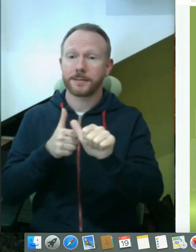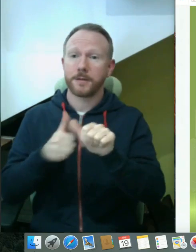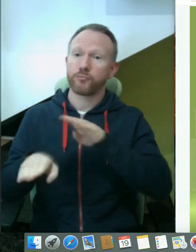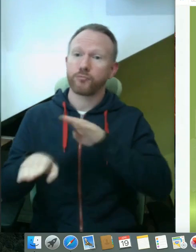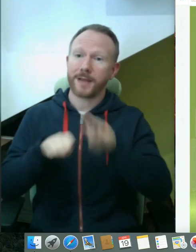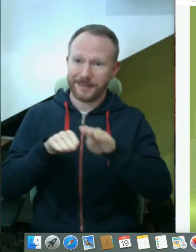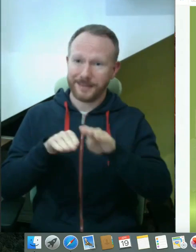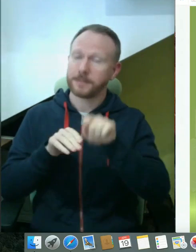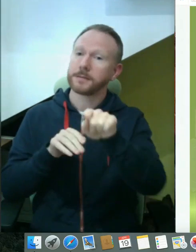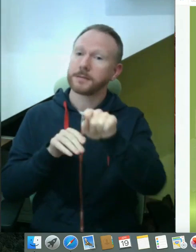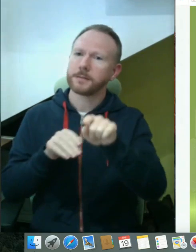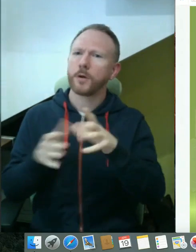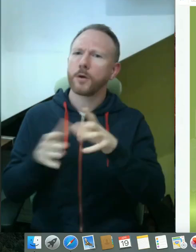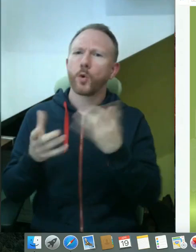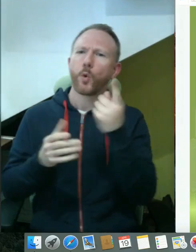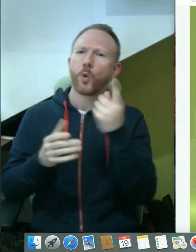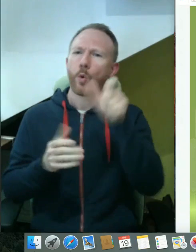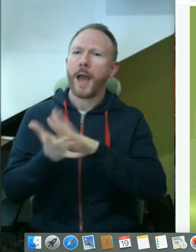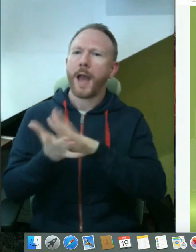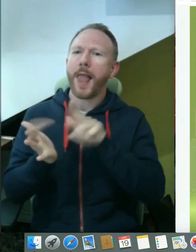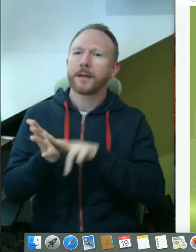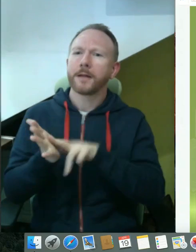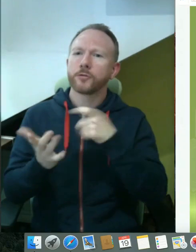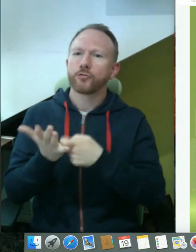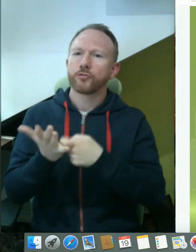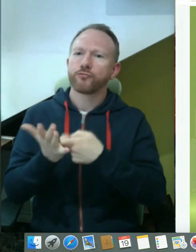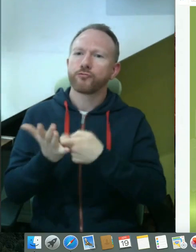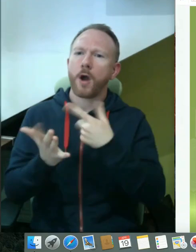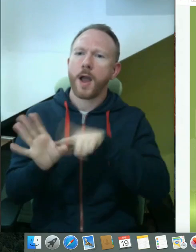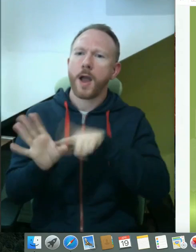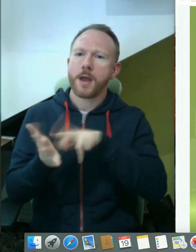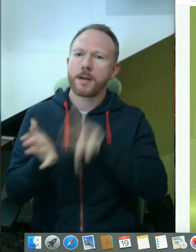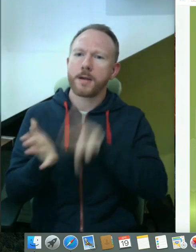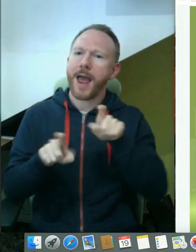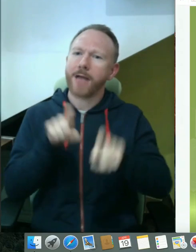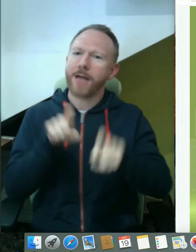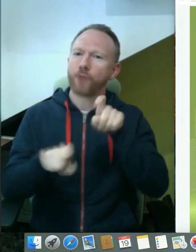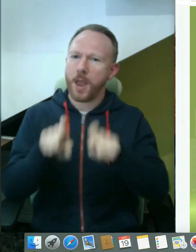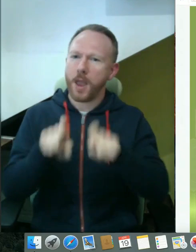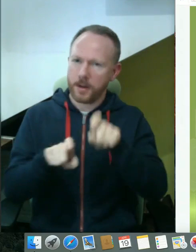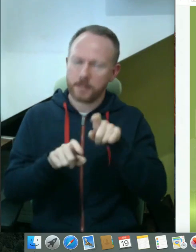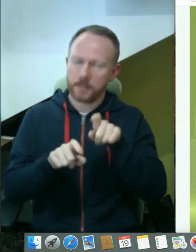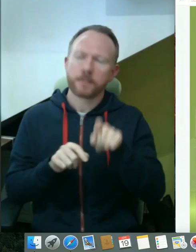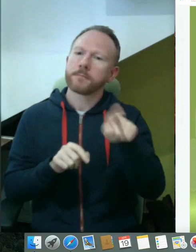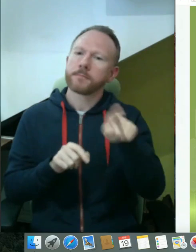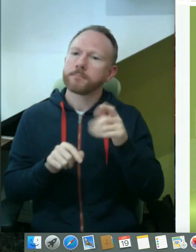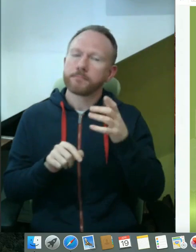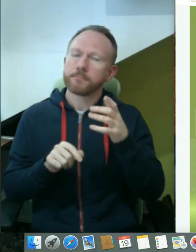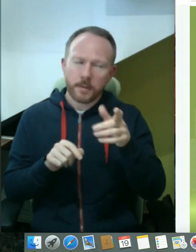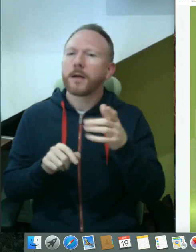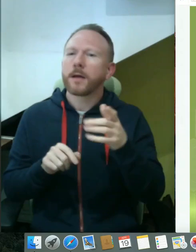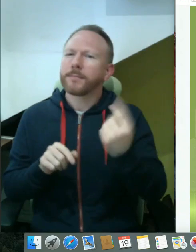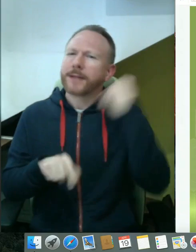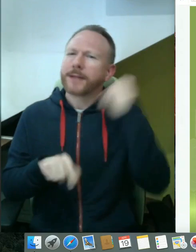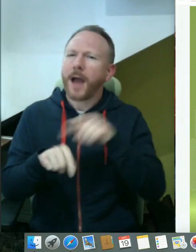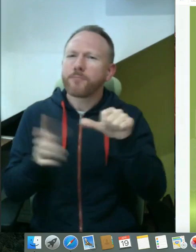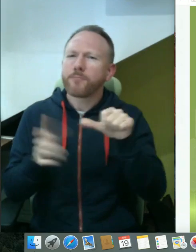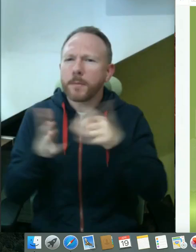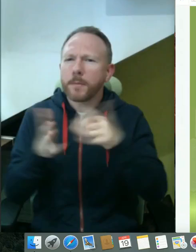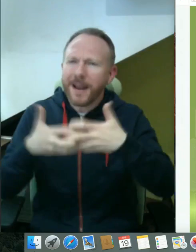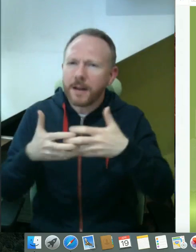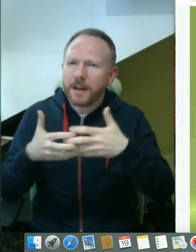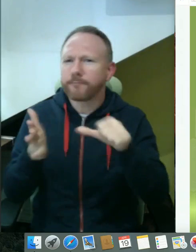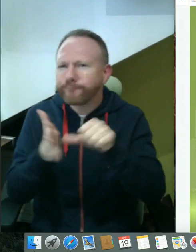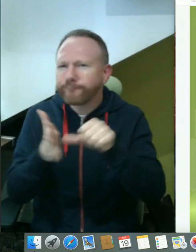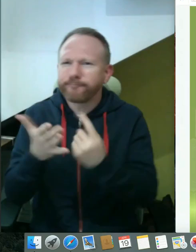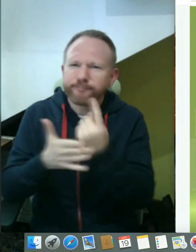with the technical setup, some sound and video issues. We're trying this again. It's work in